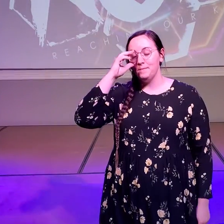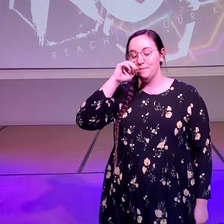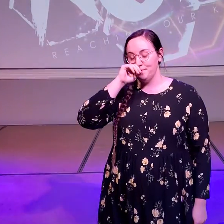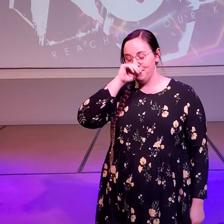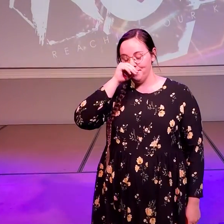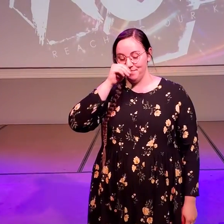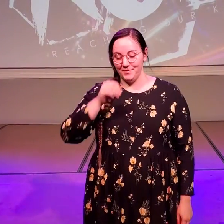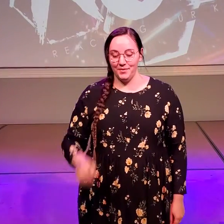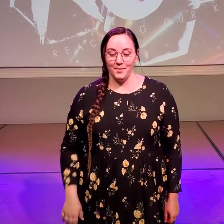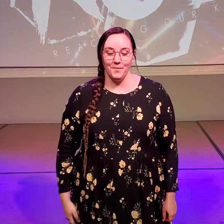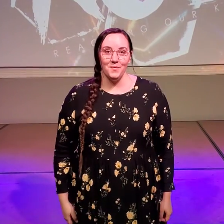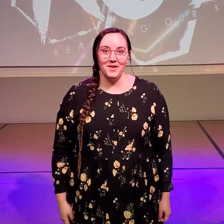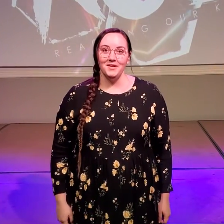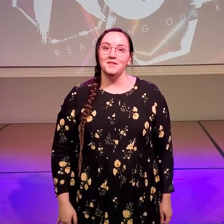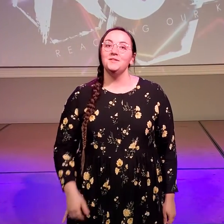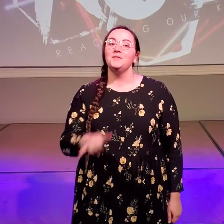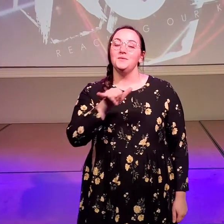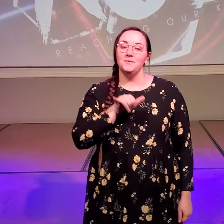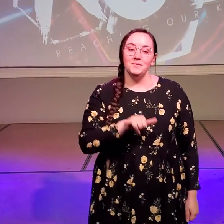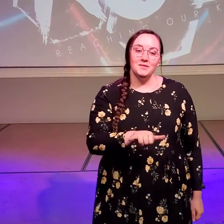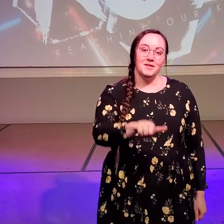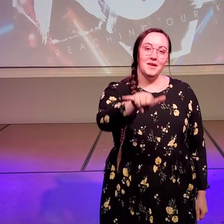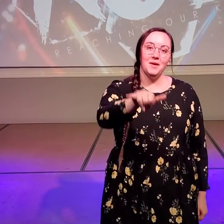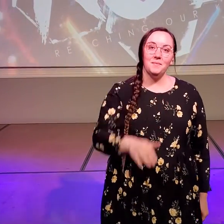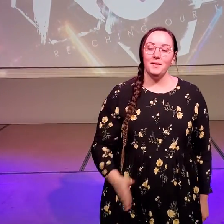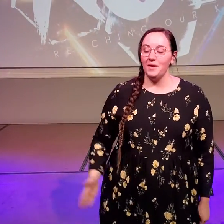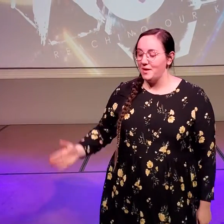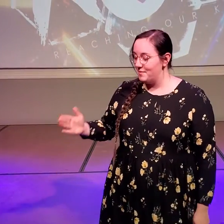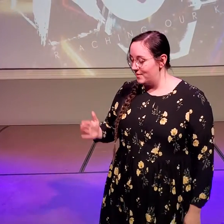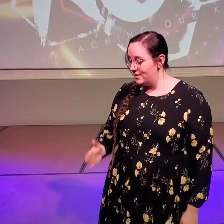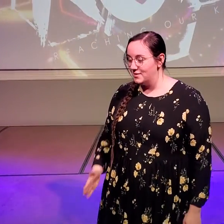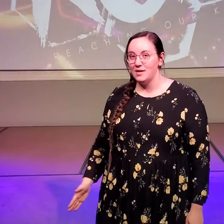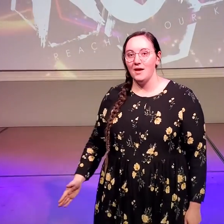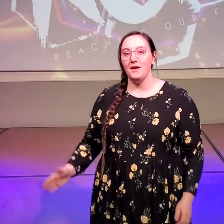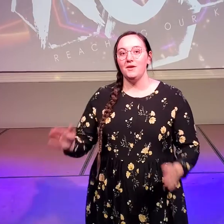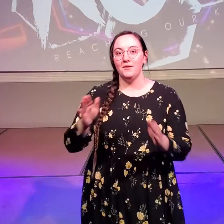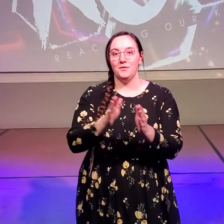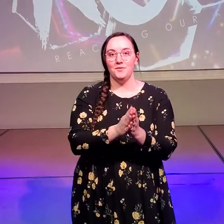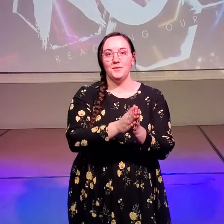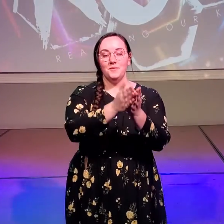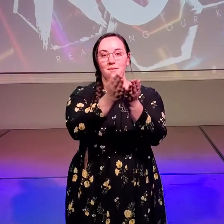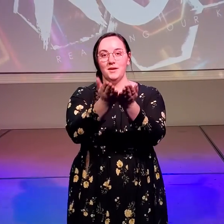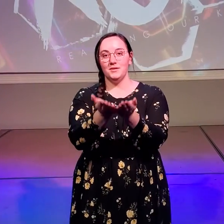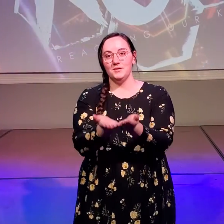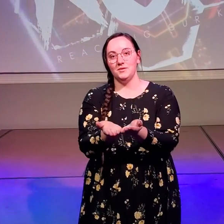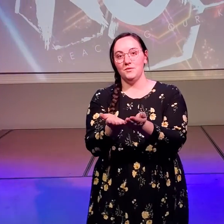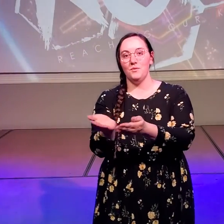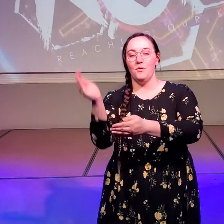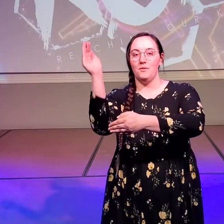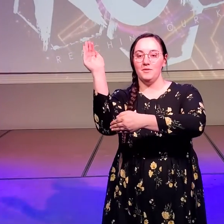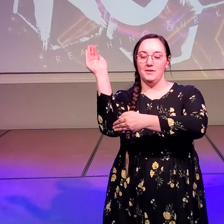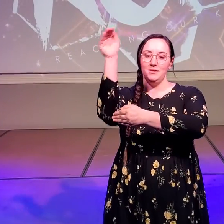So when you stay by my side Hear my stories